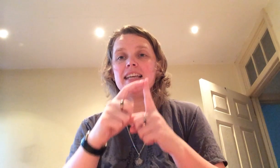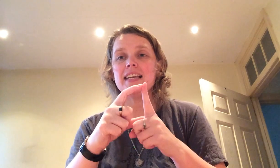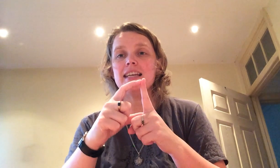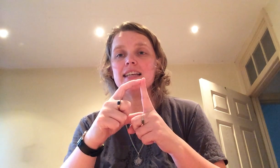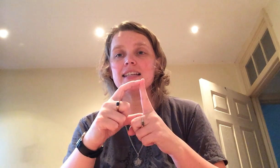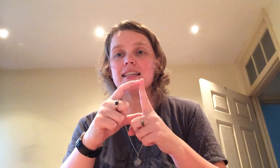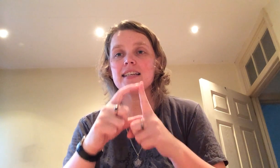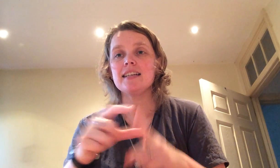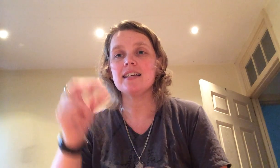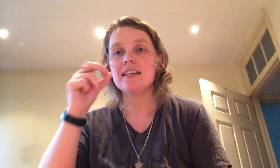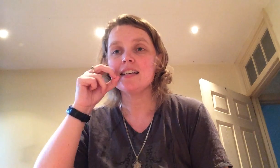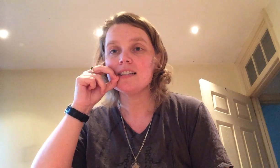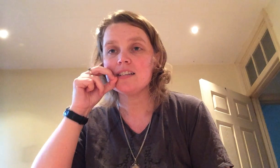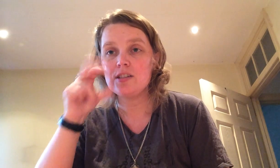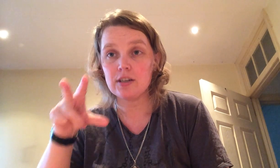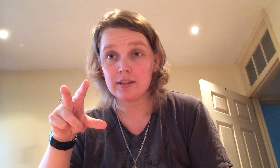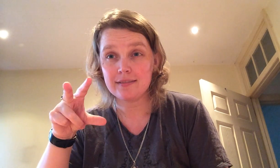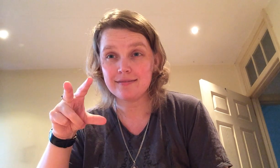D, D,